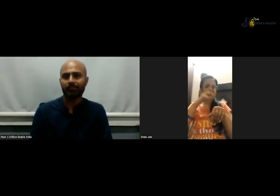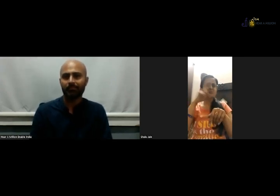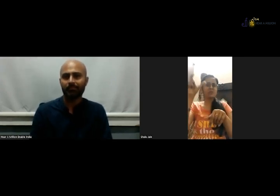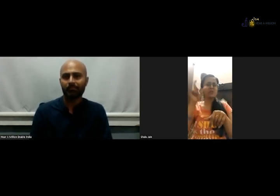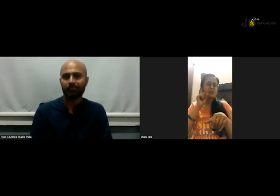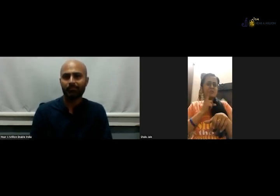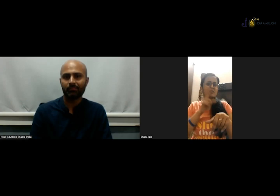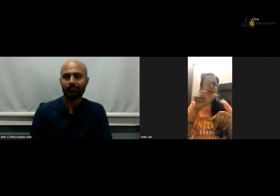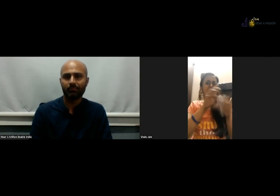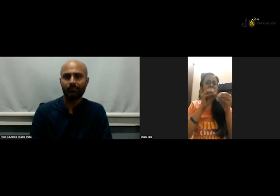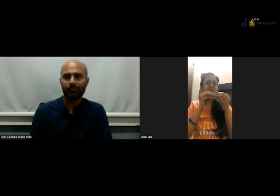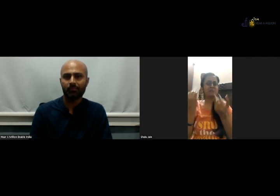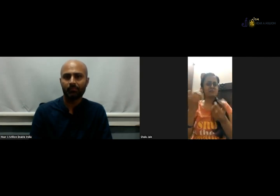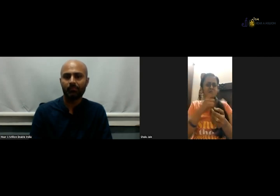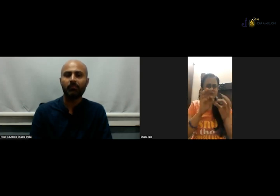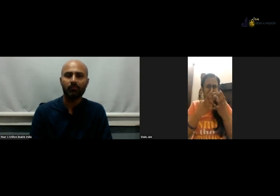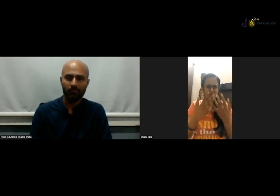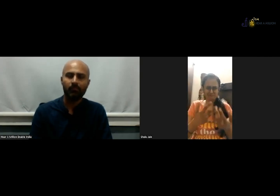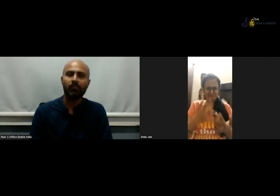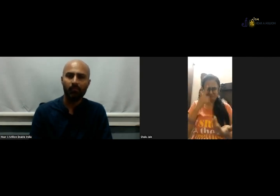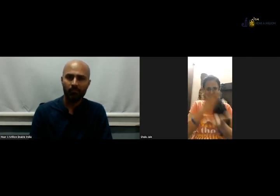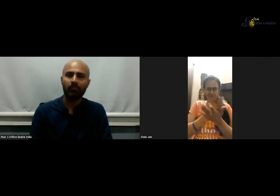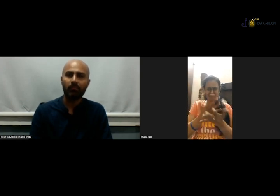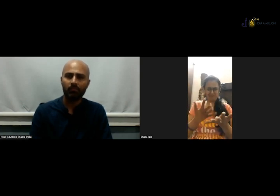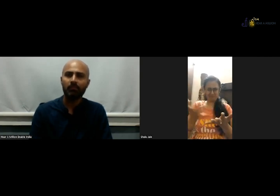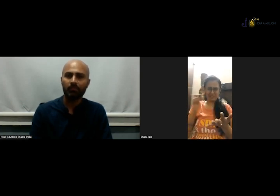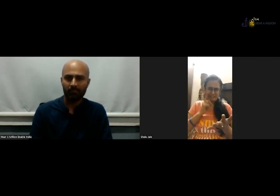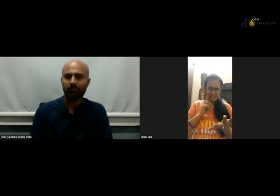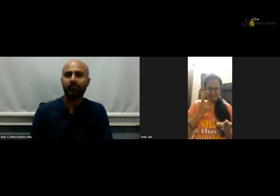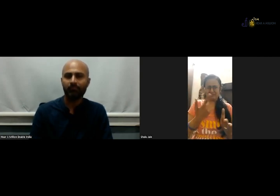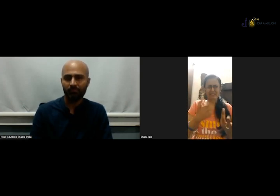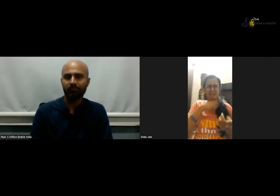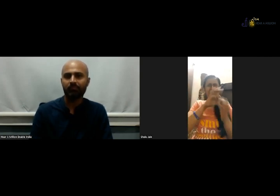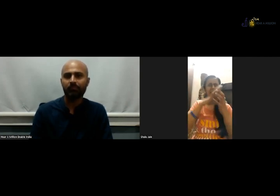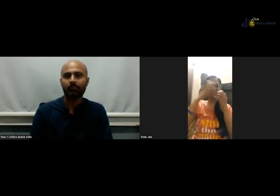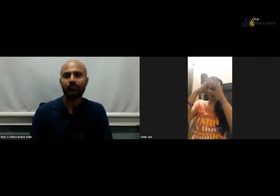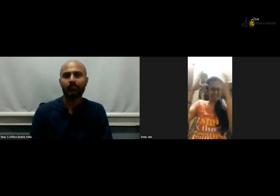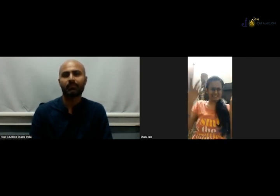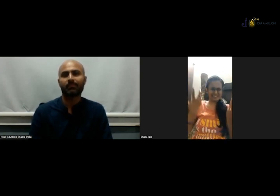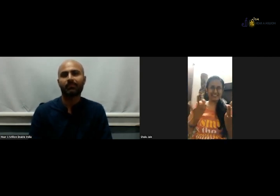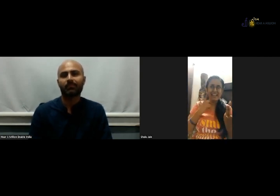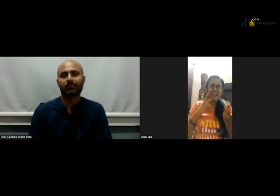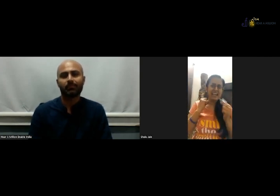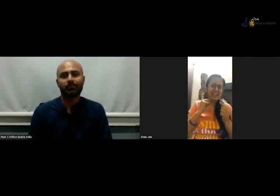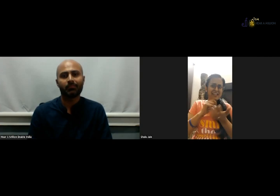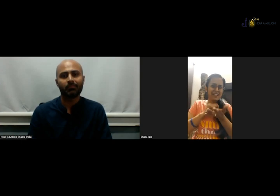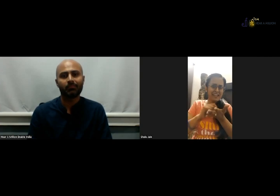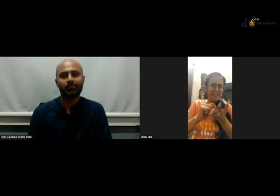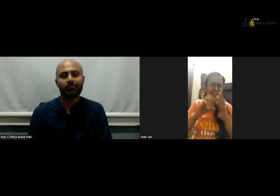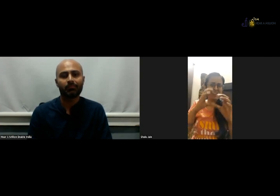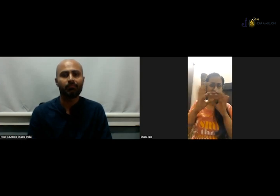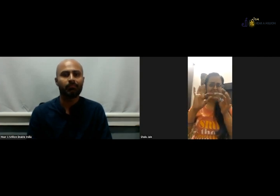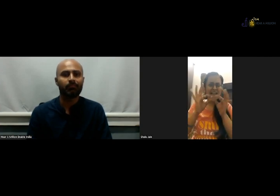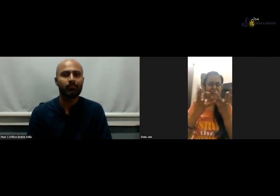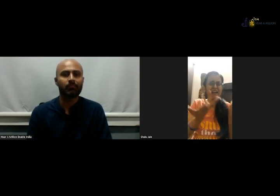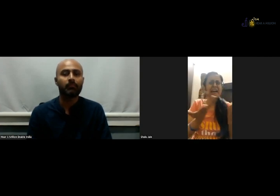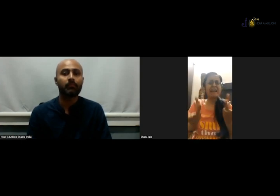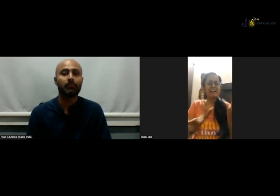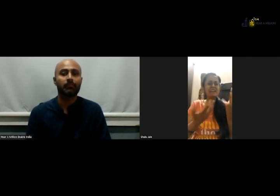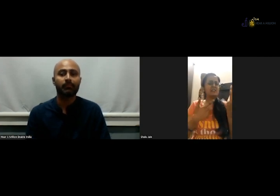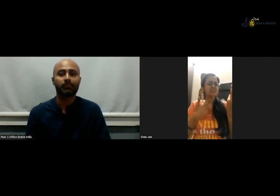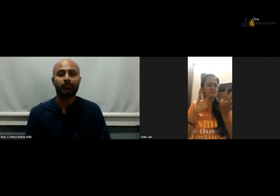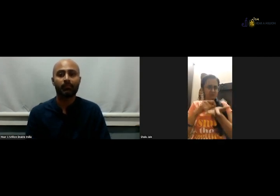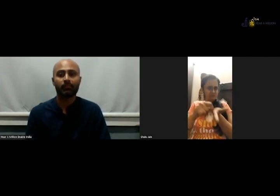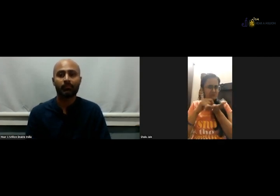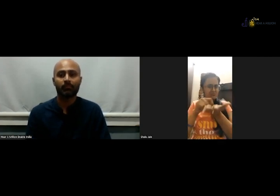like, I told my family that there's a deaf lawyer, and my family saying no, we couldn't believe it. My family, they were thinking that